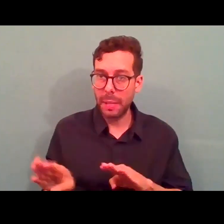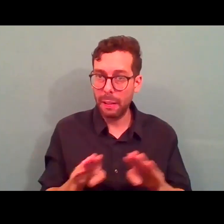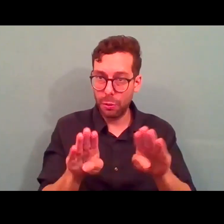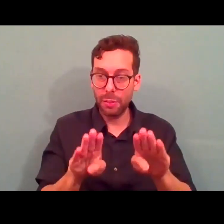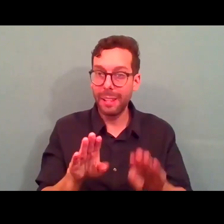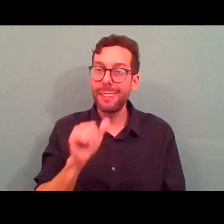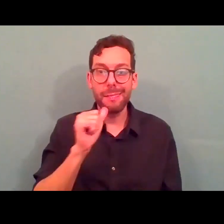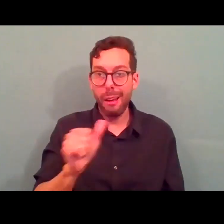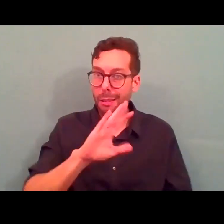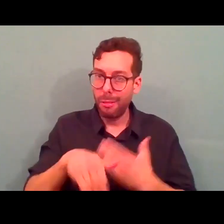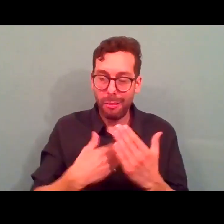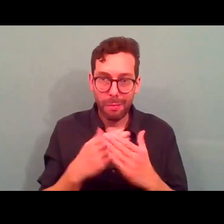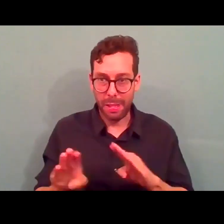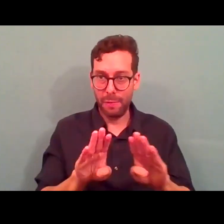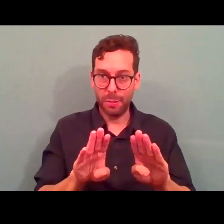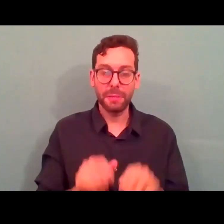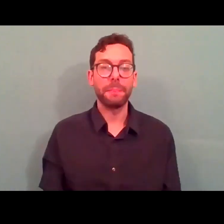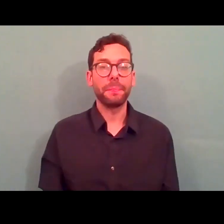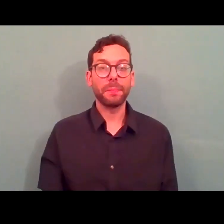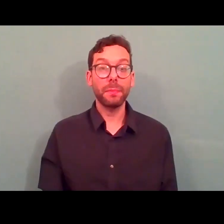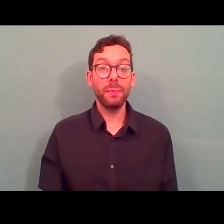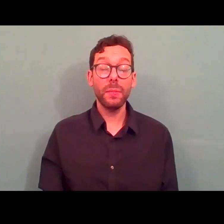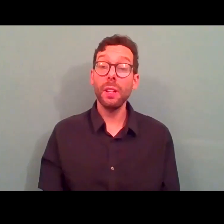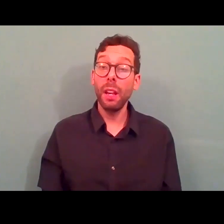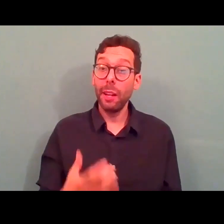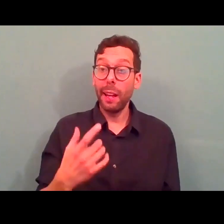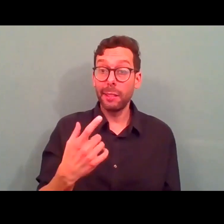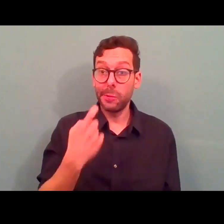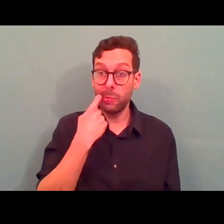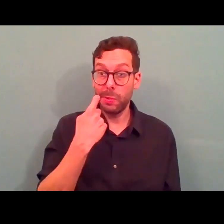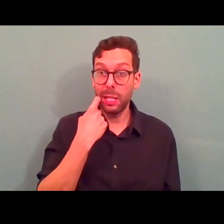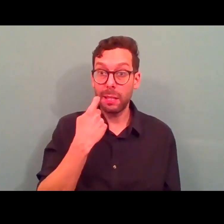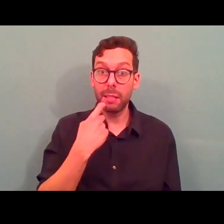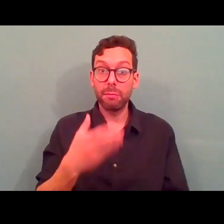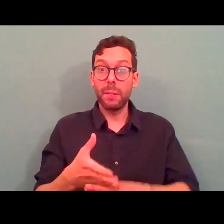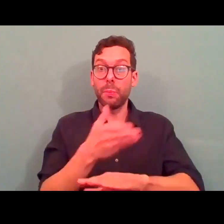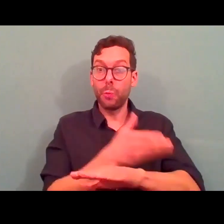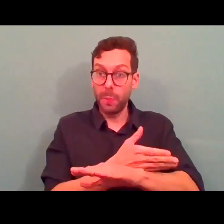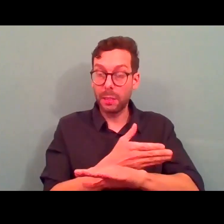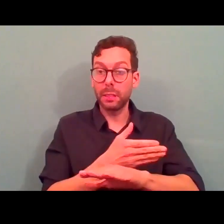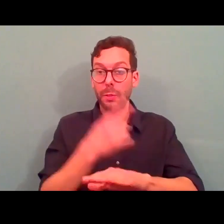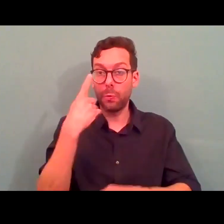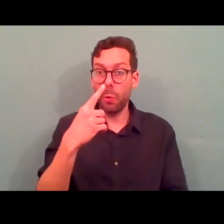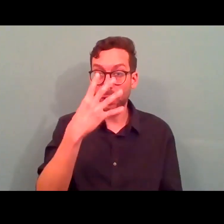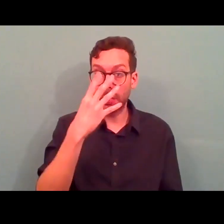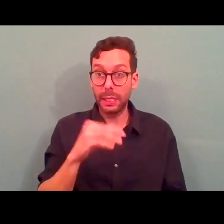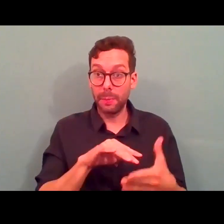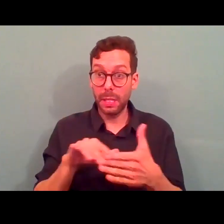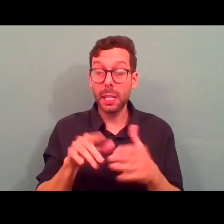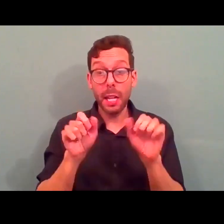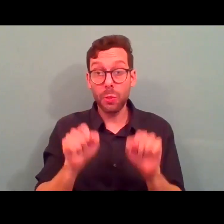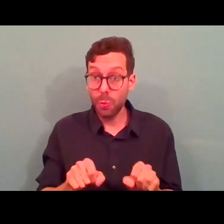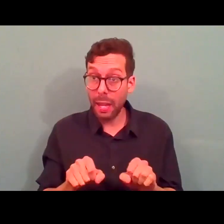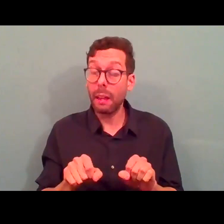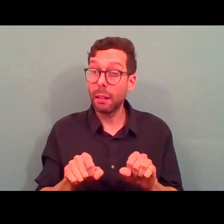Not all. There also are advances in sleep studies that are coming out where you can do a home sleep study. So that can be